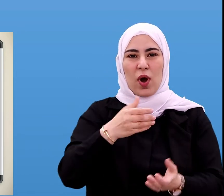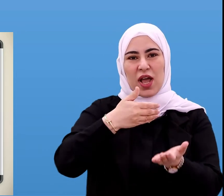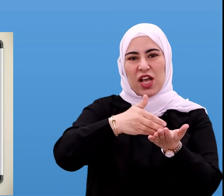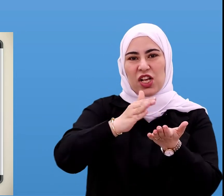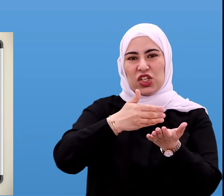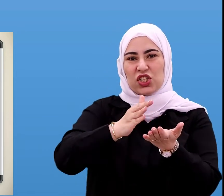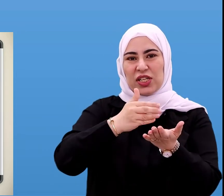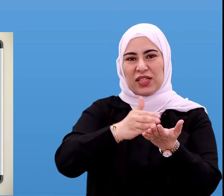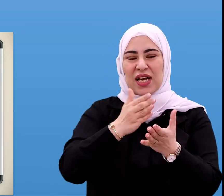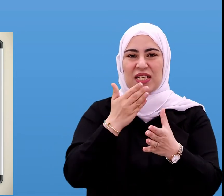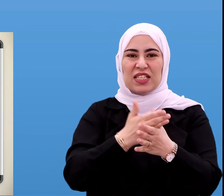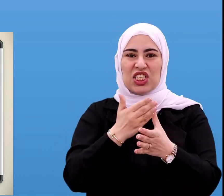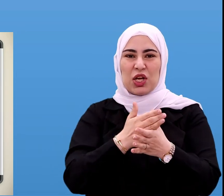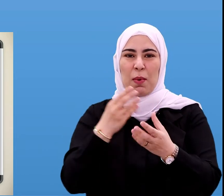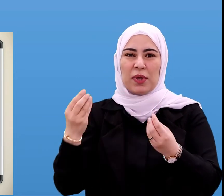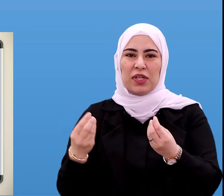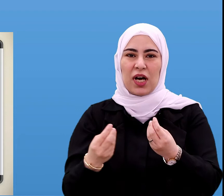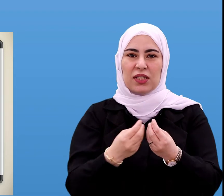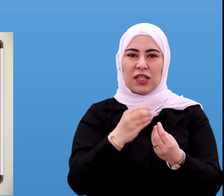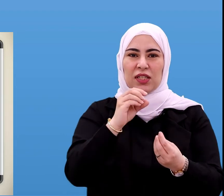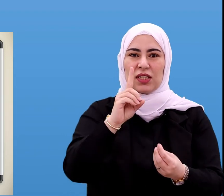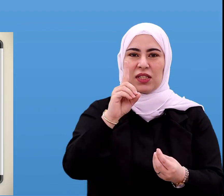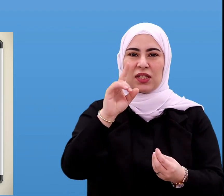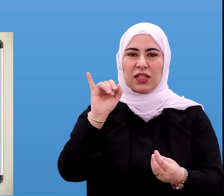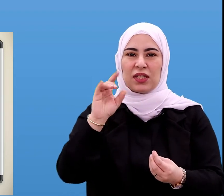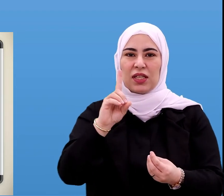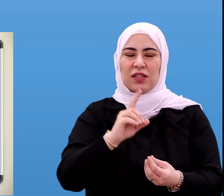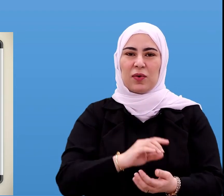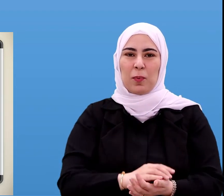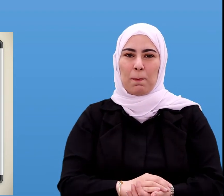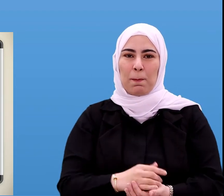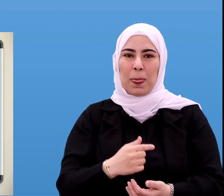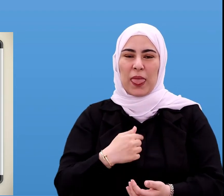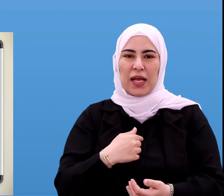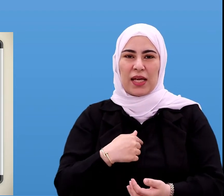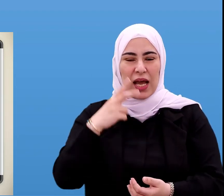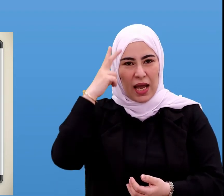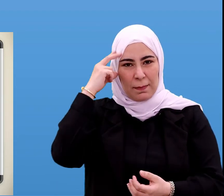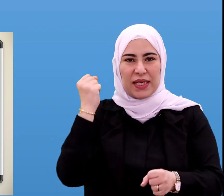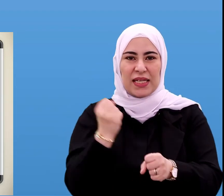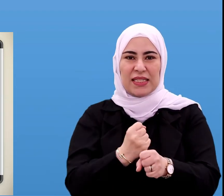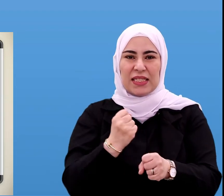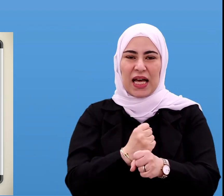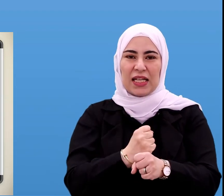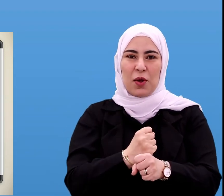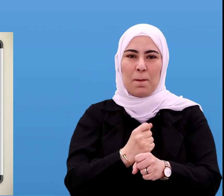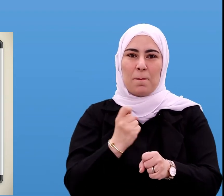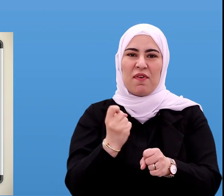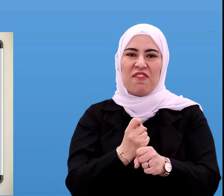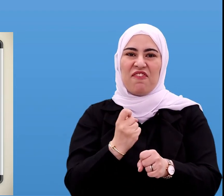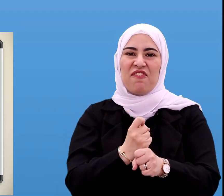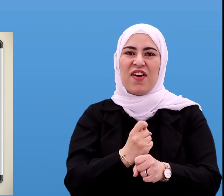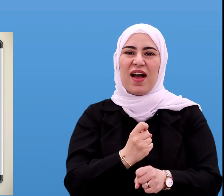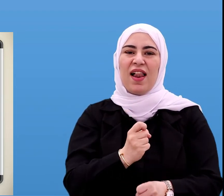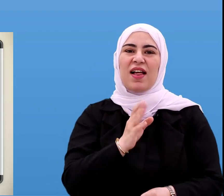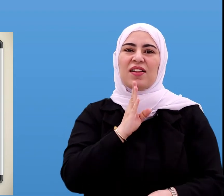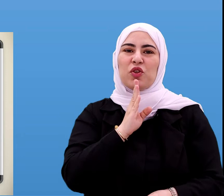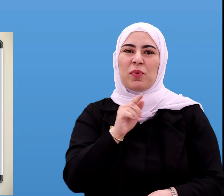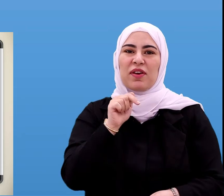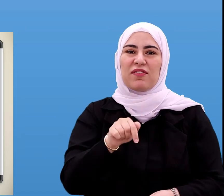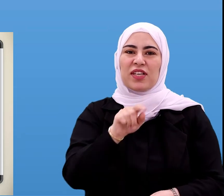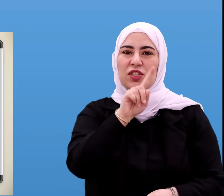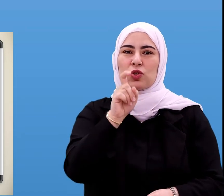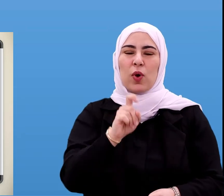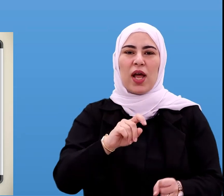used did. Now, if I want to use the verb to be in the question, how am I going to